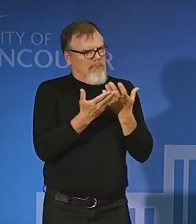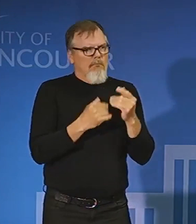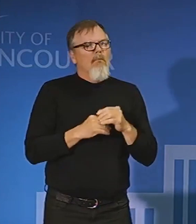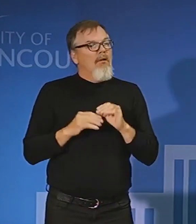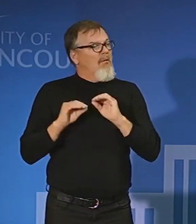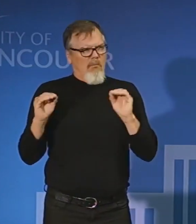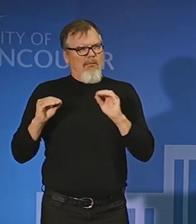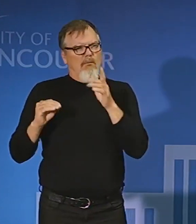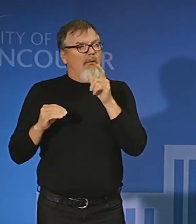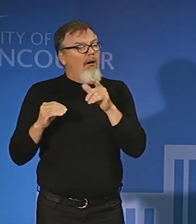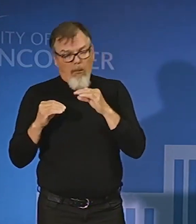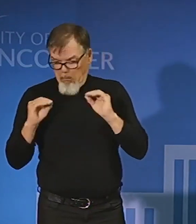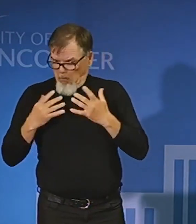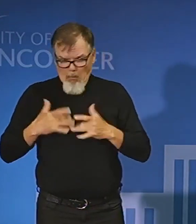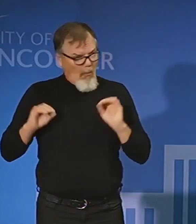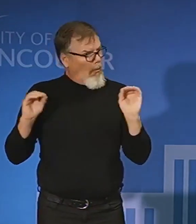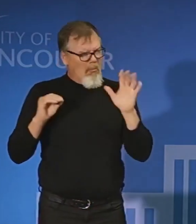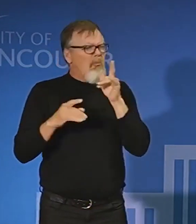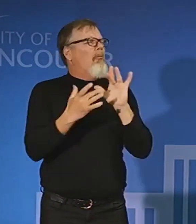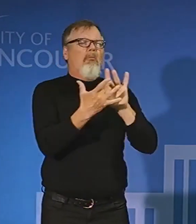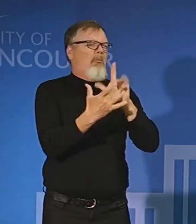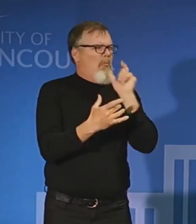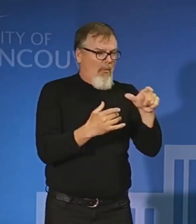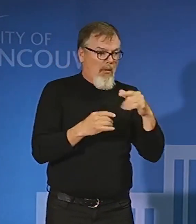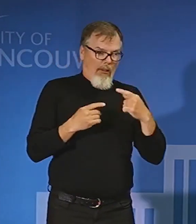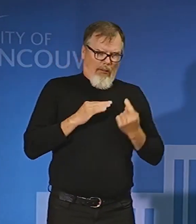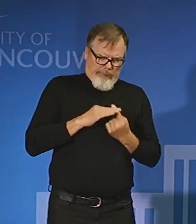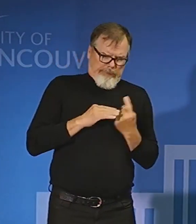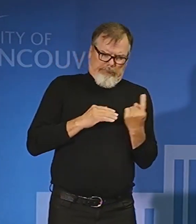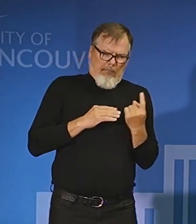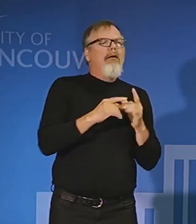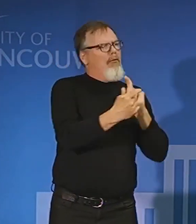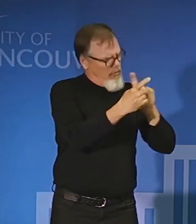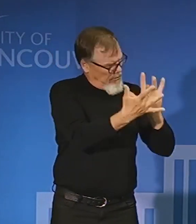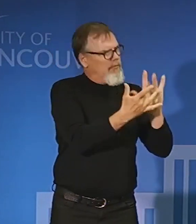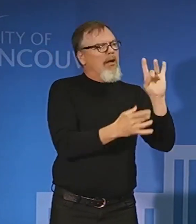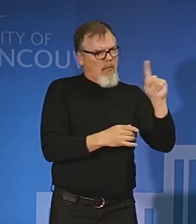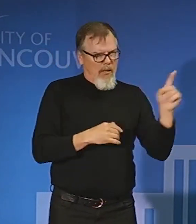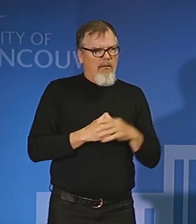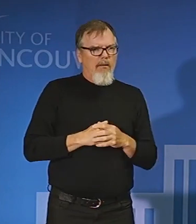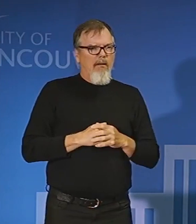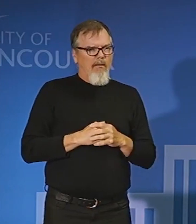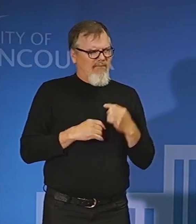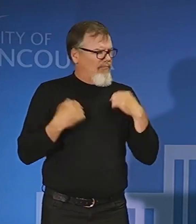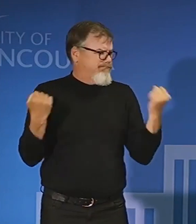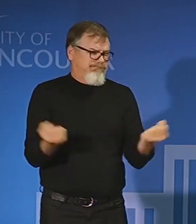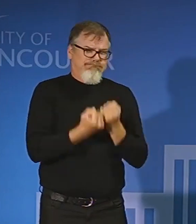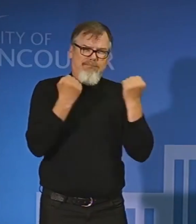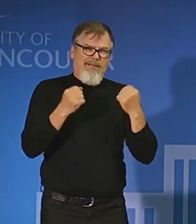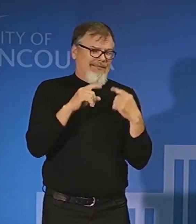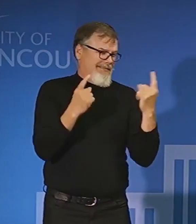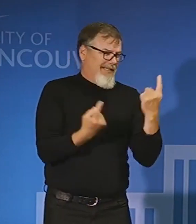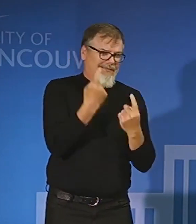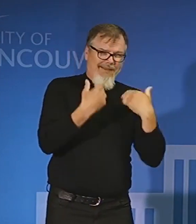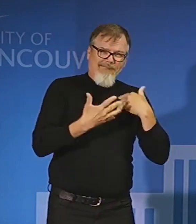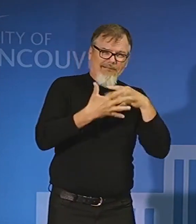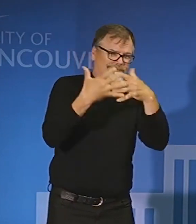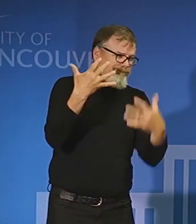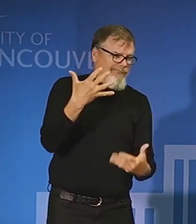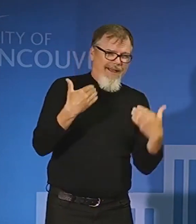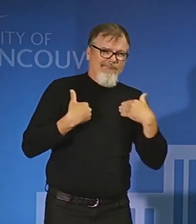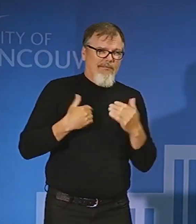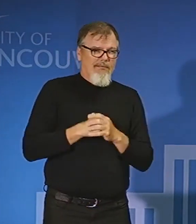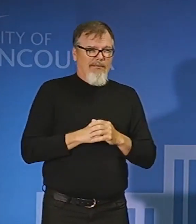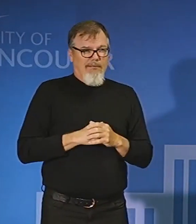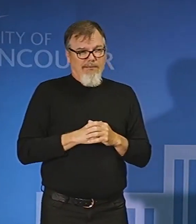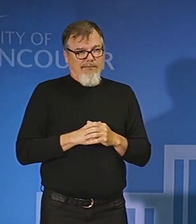testing capacity for anyone who might need it. And right now we're seeing a very low rate of positivity in those people who are tested. We're actually